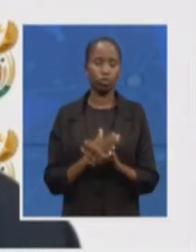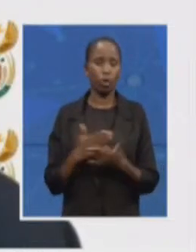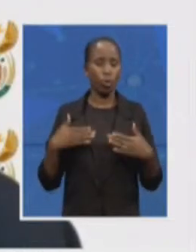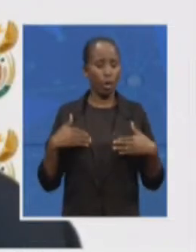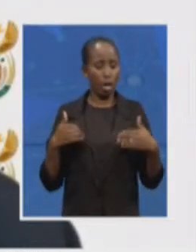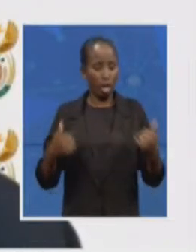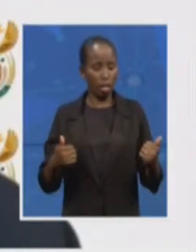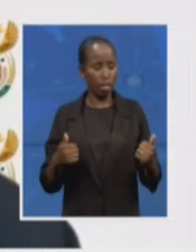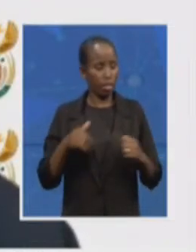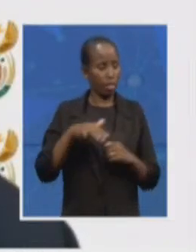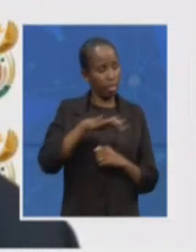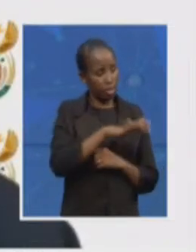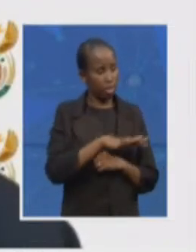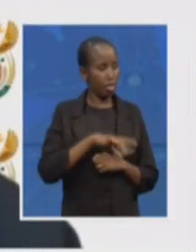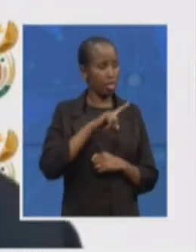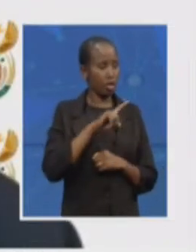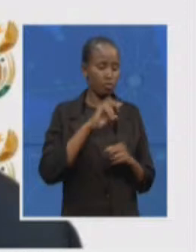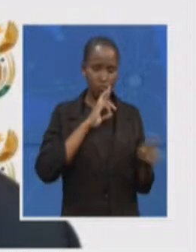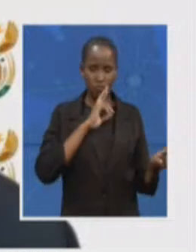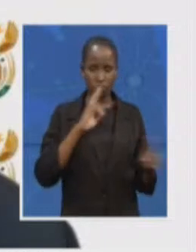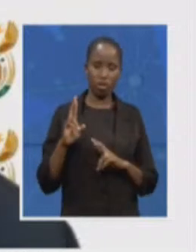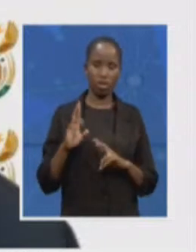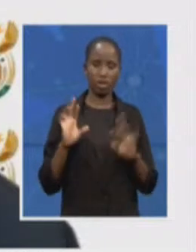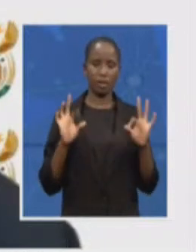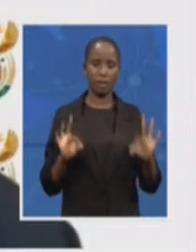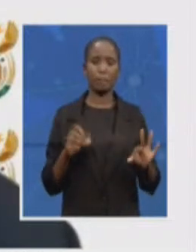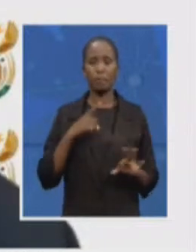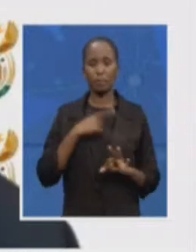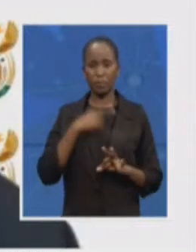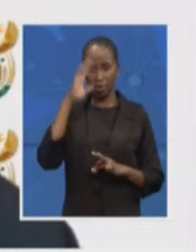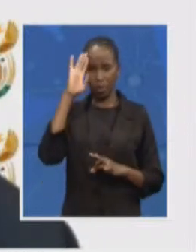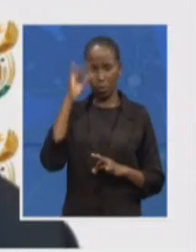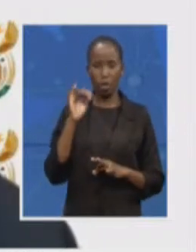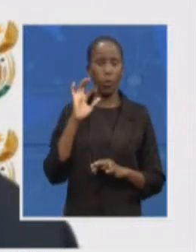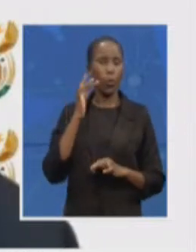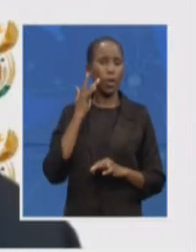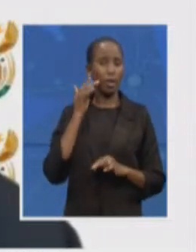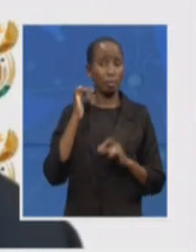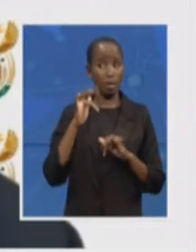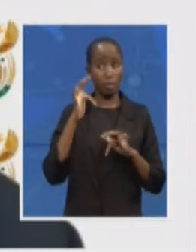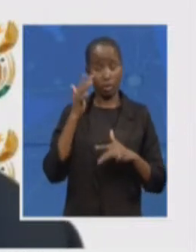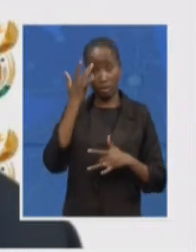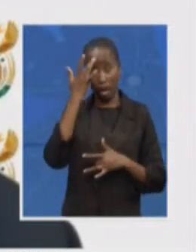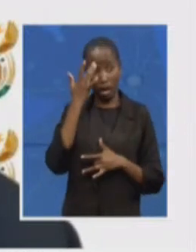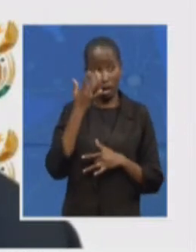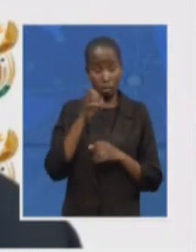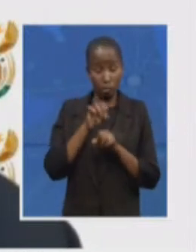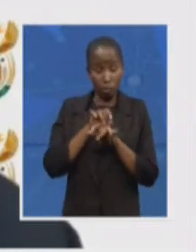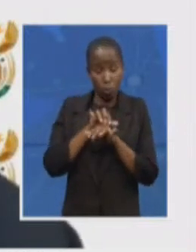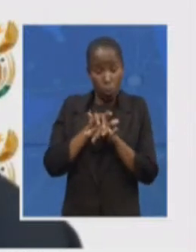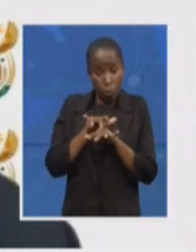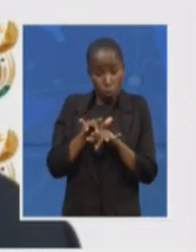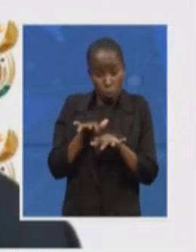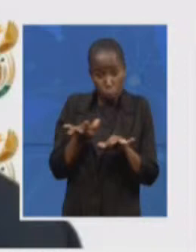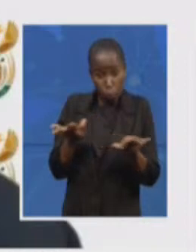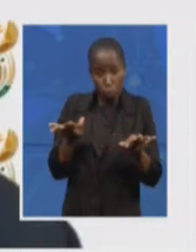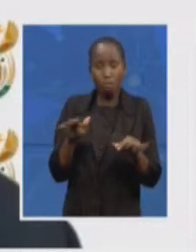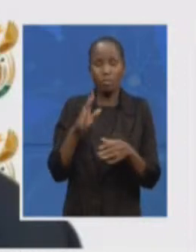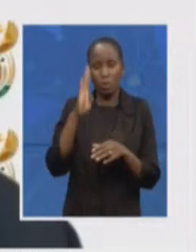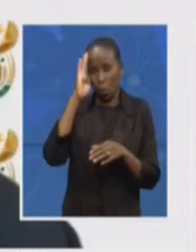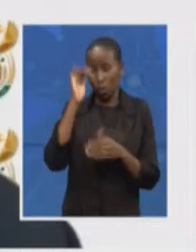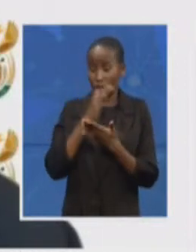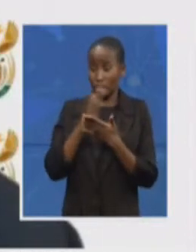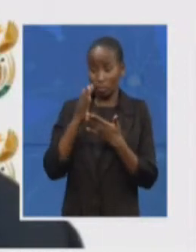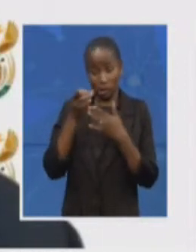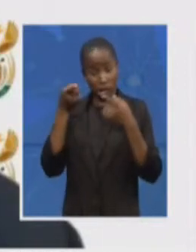the infections rise, people will get sick, some will get severe, especially those who have not been vaccinated. But we know